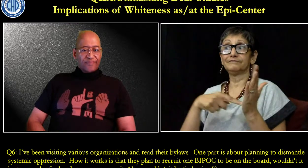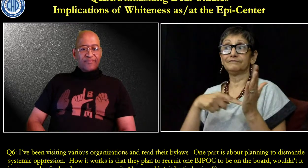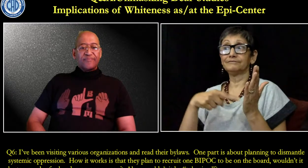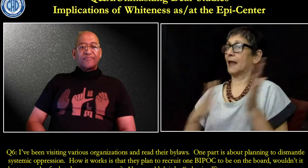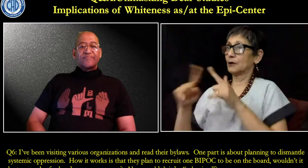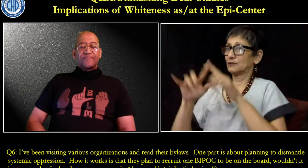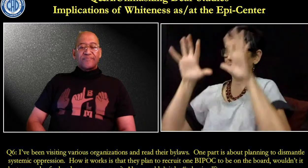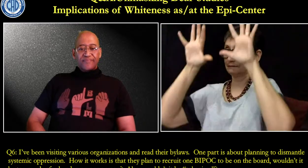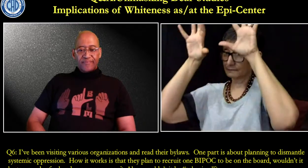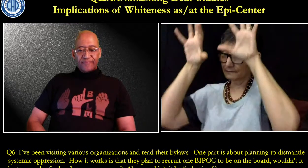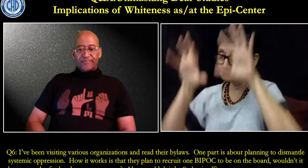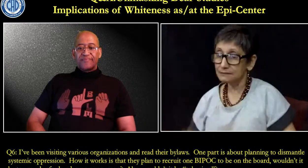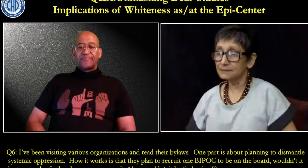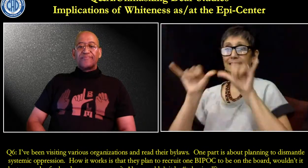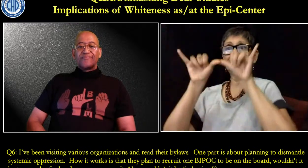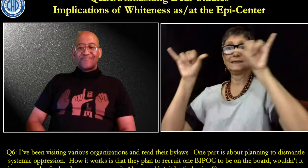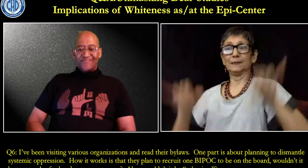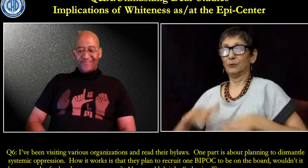One part